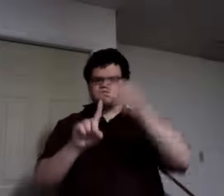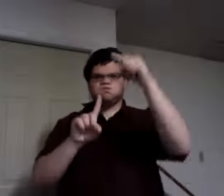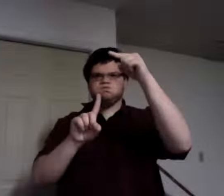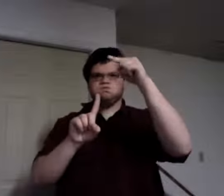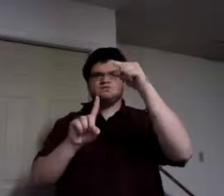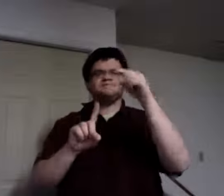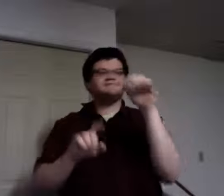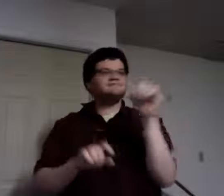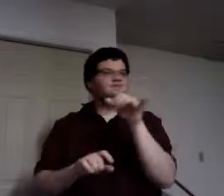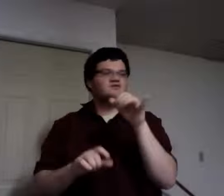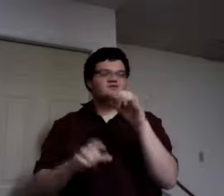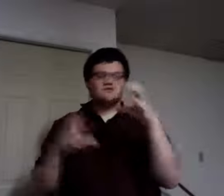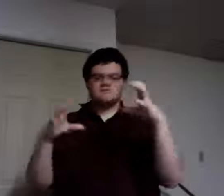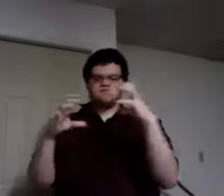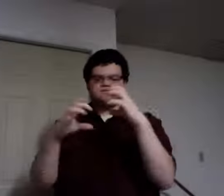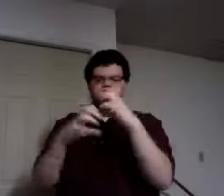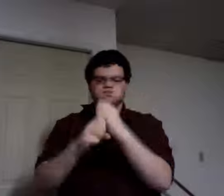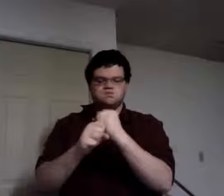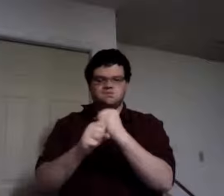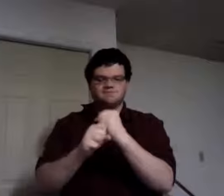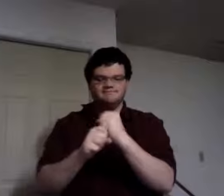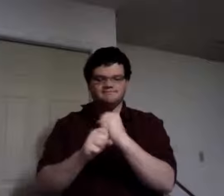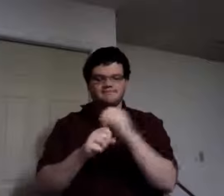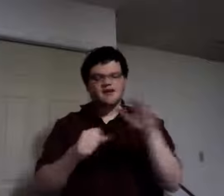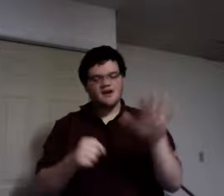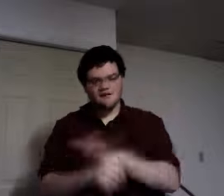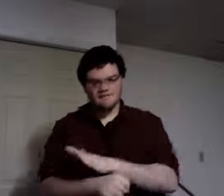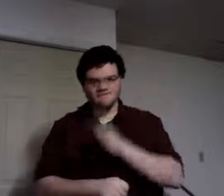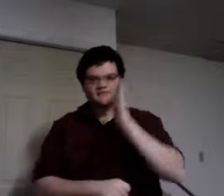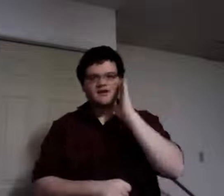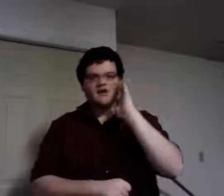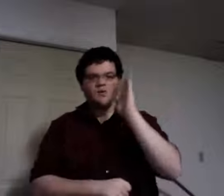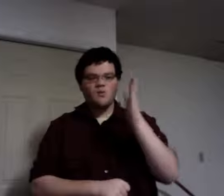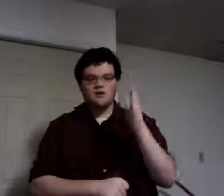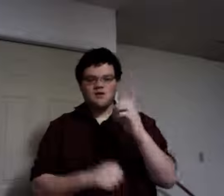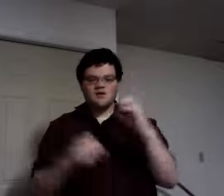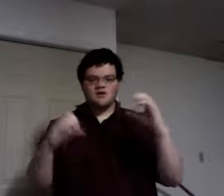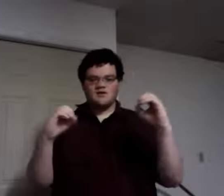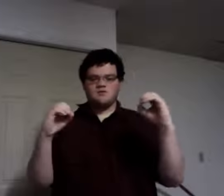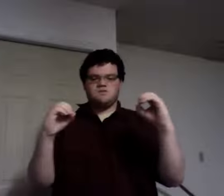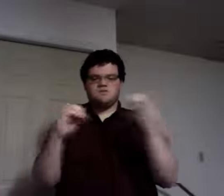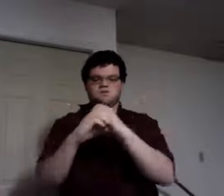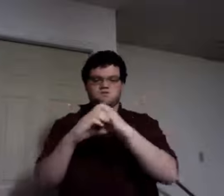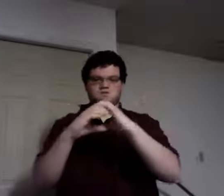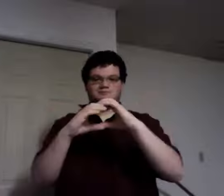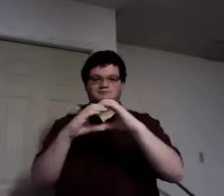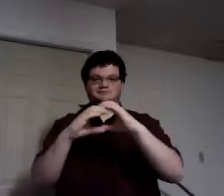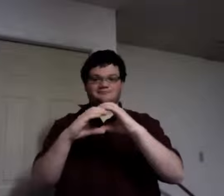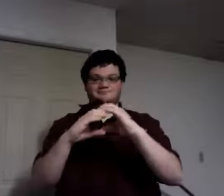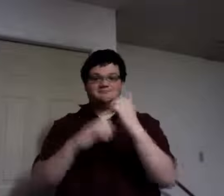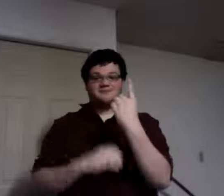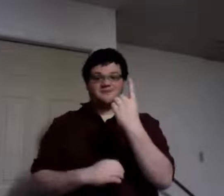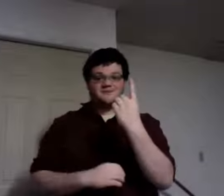temperature to overcome the Coulomb force and bring these protons close enough to each other for fusion to occur.